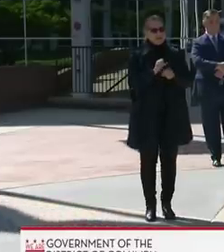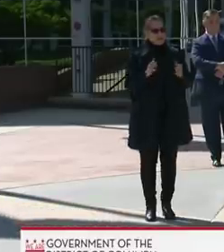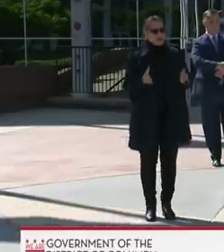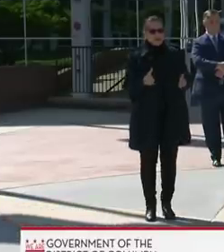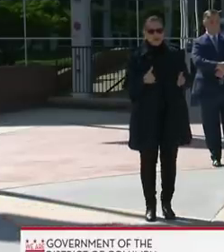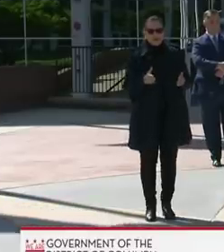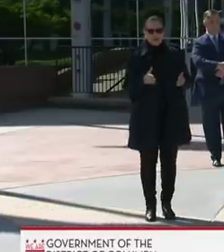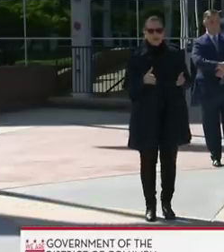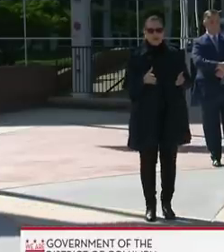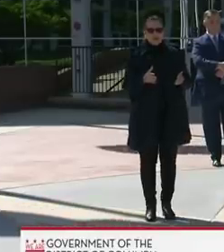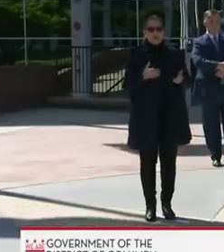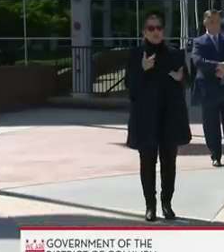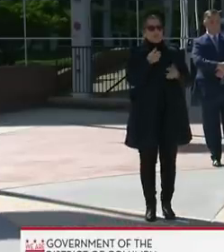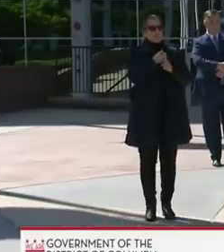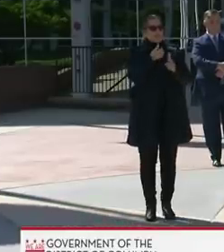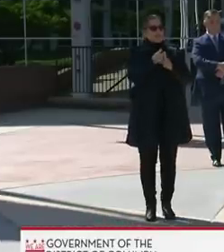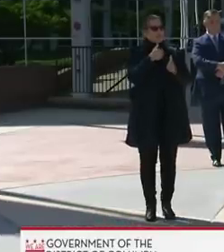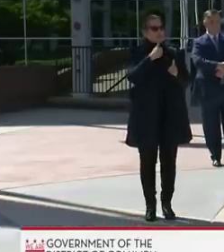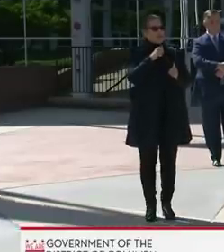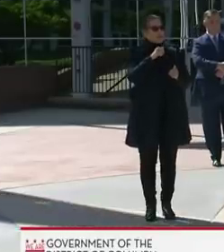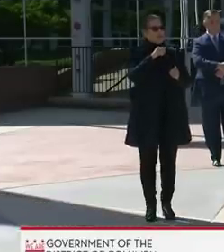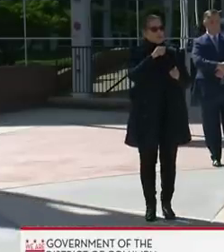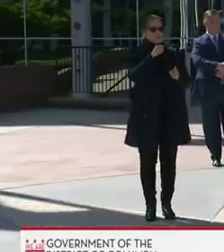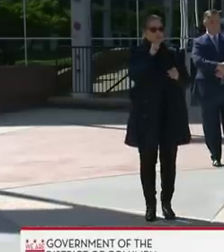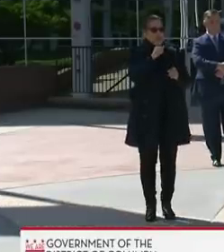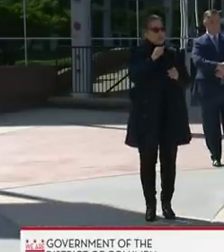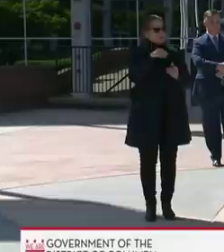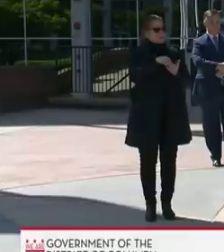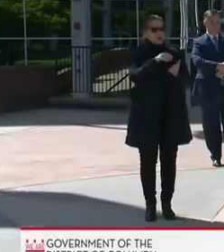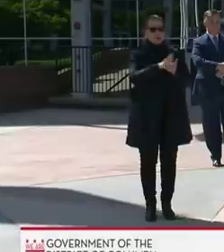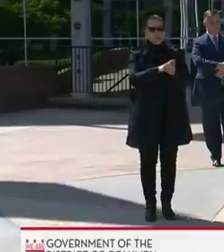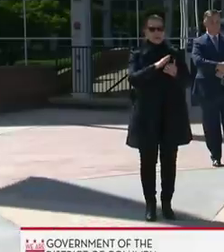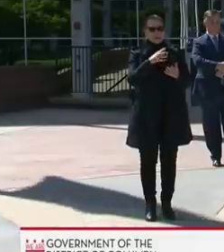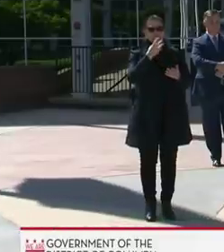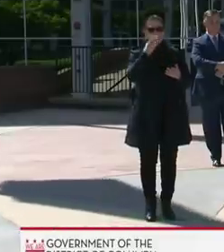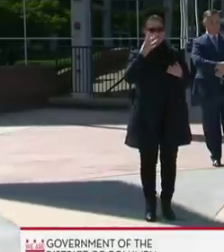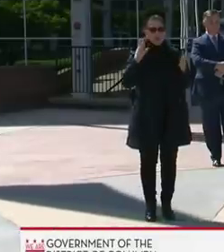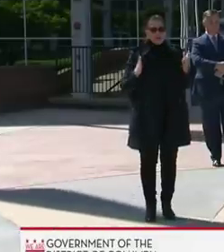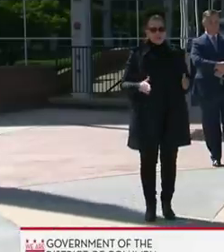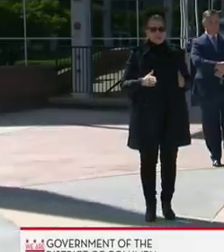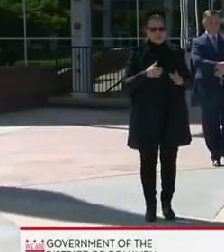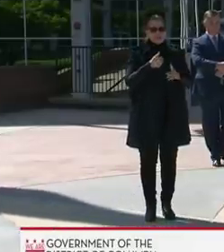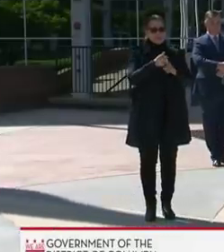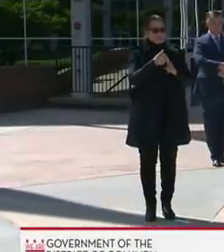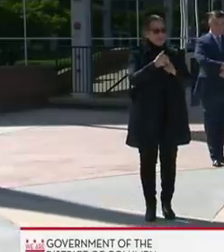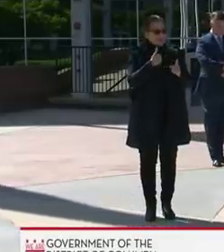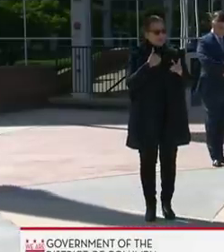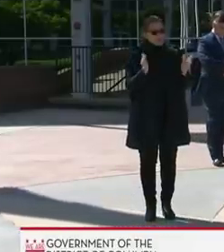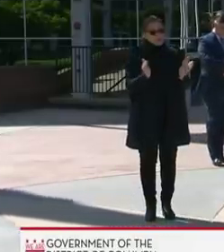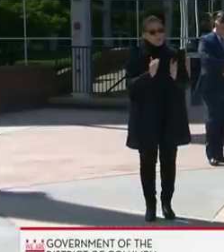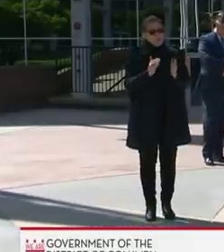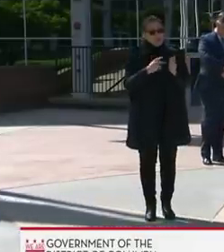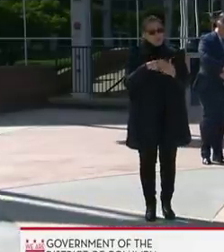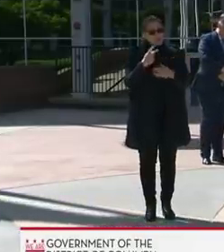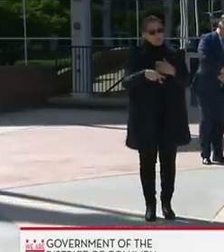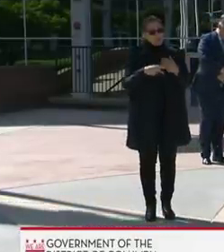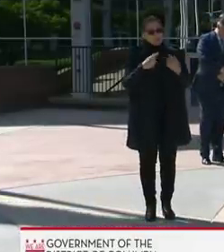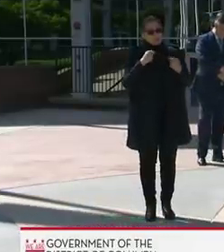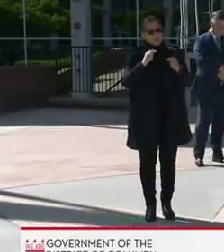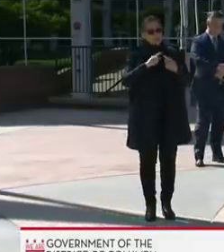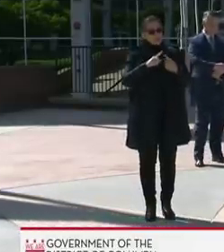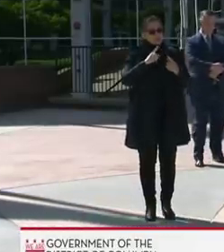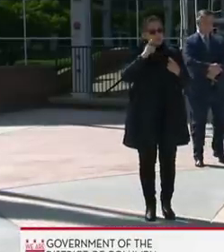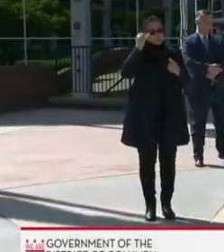has a smaller program. I mean, are you thinking of trying to create some sort of smaller program that they could start drawing money from, whether it's run by the city